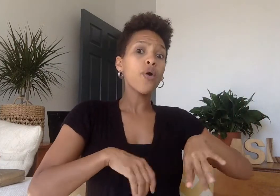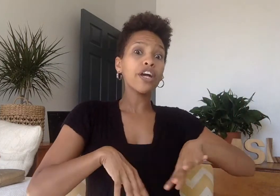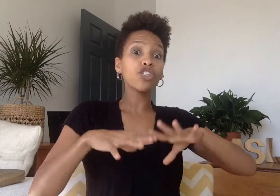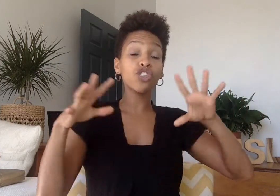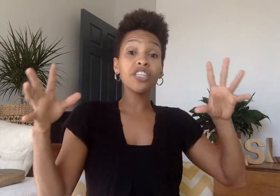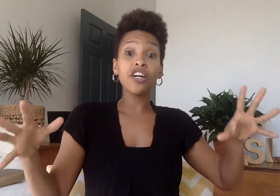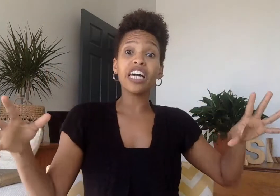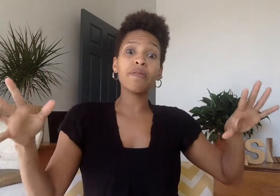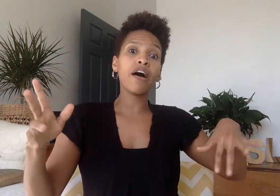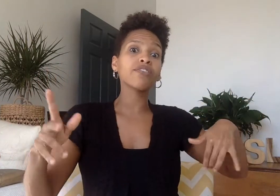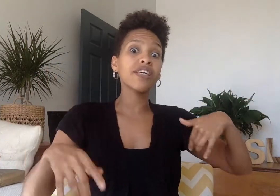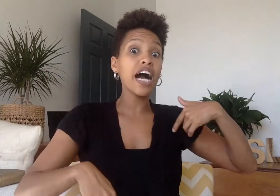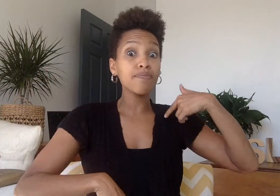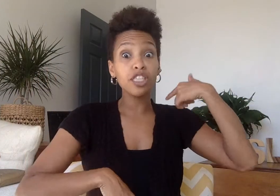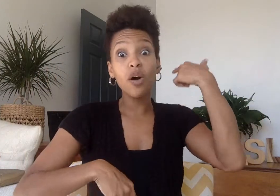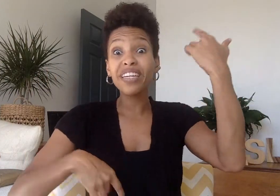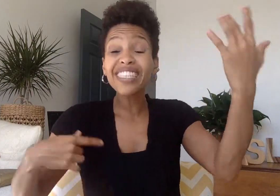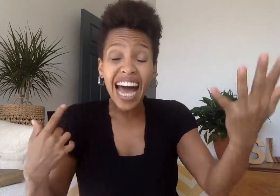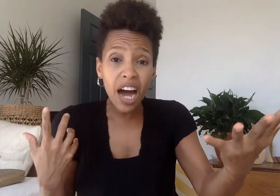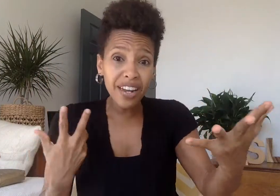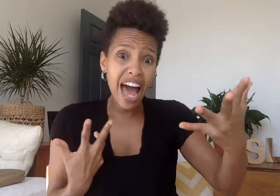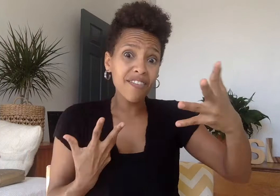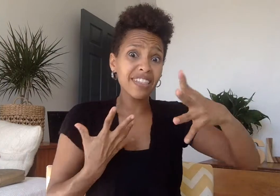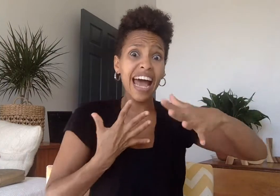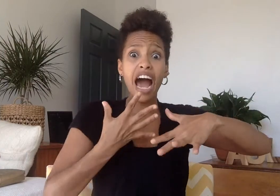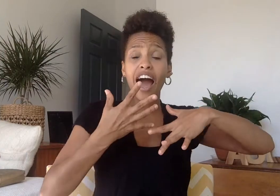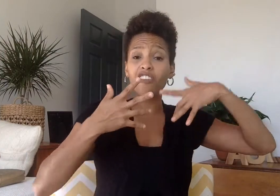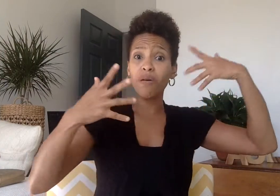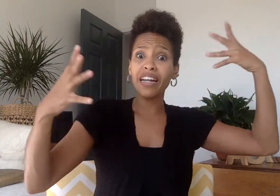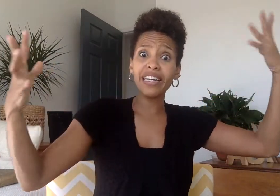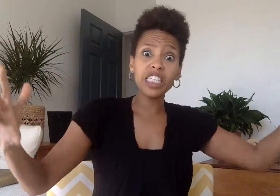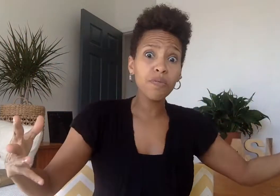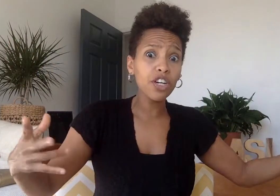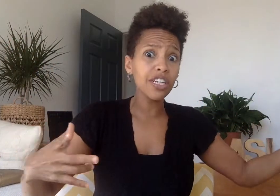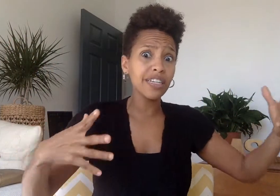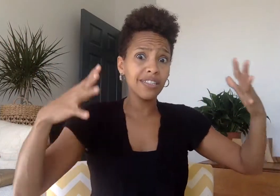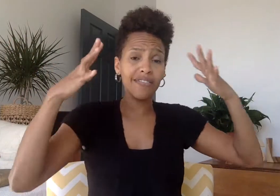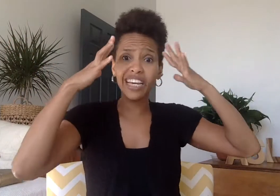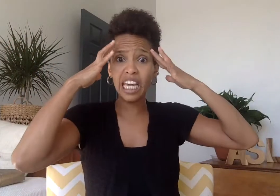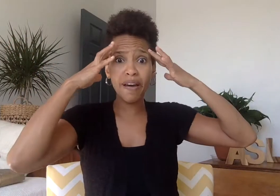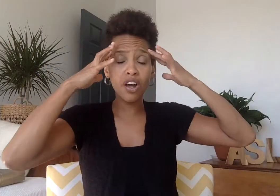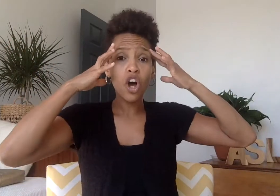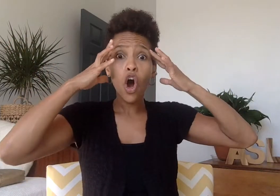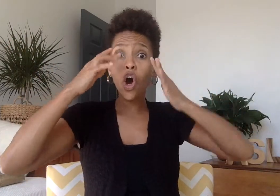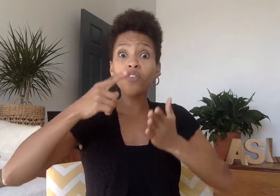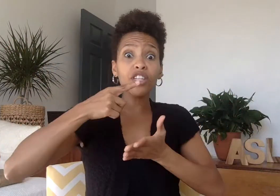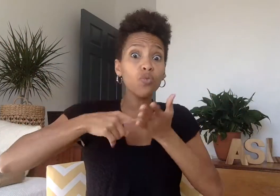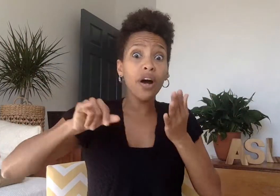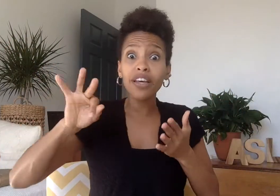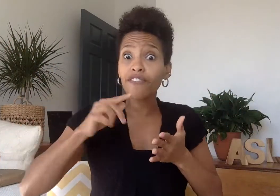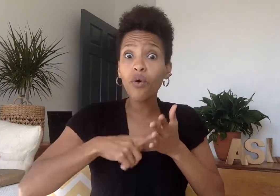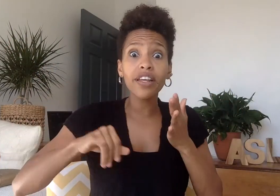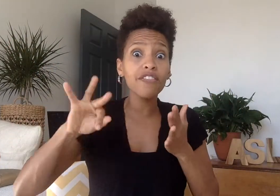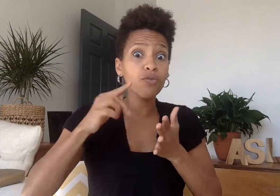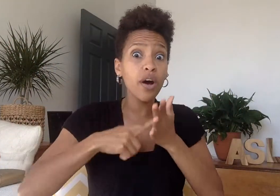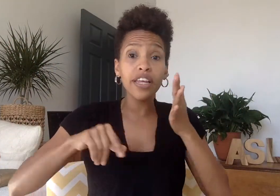where she's talking about time slowing down and having this out-of-body experience and thinking about all these what